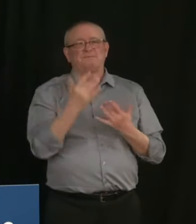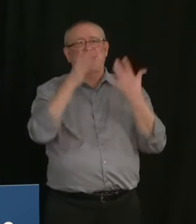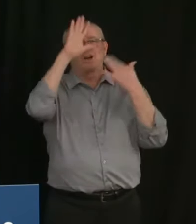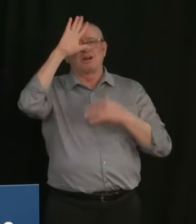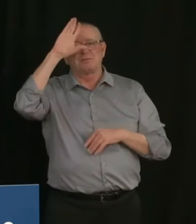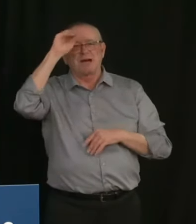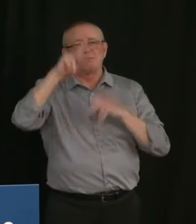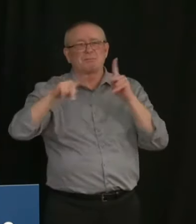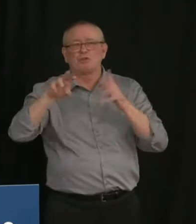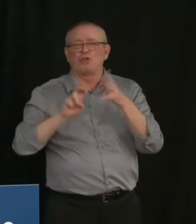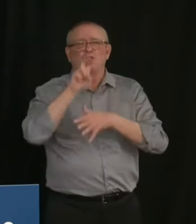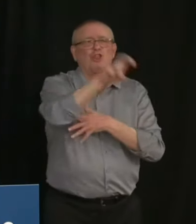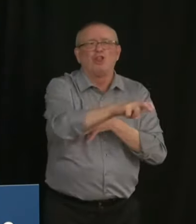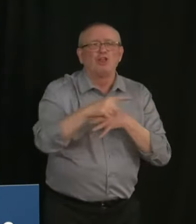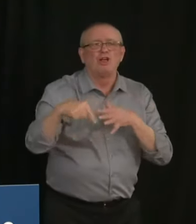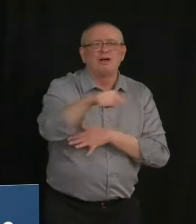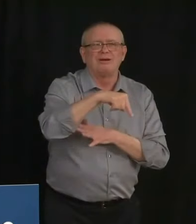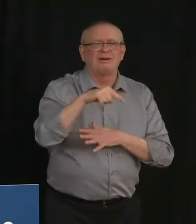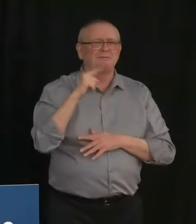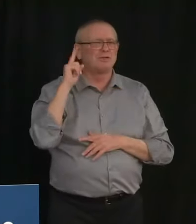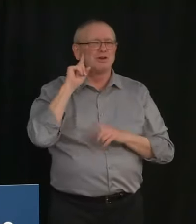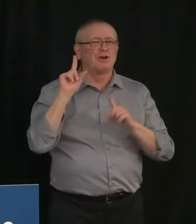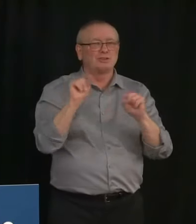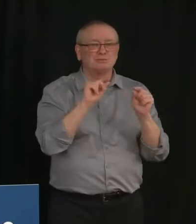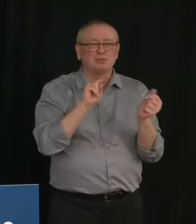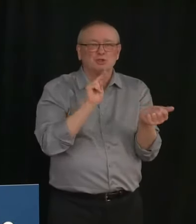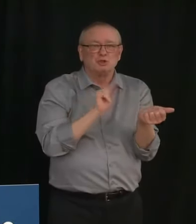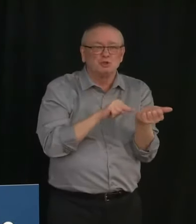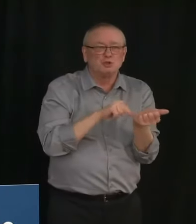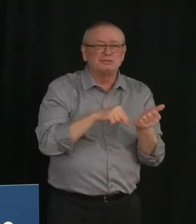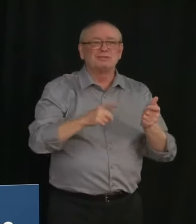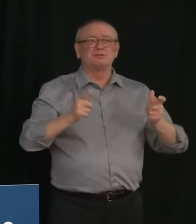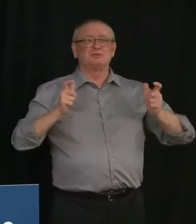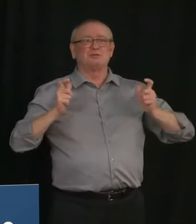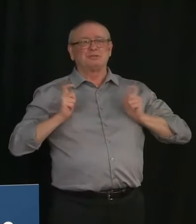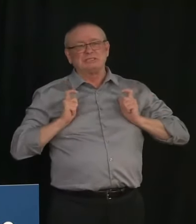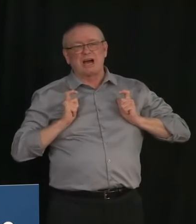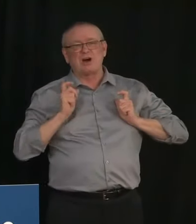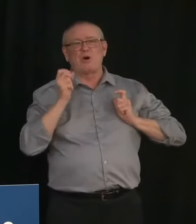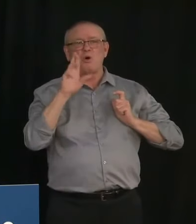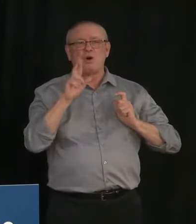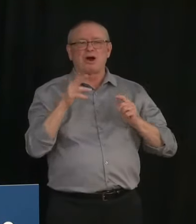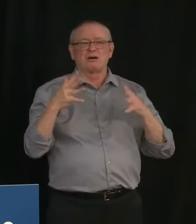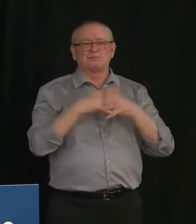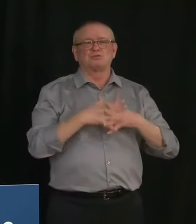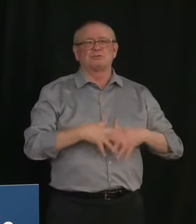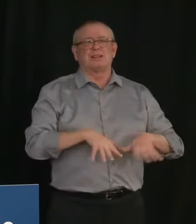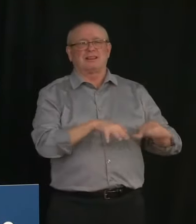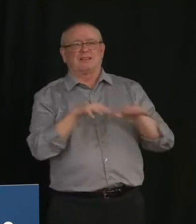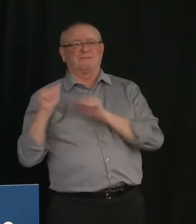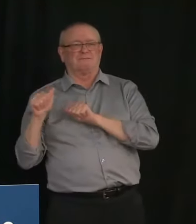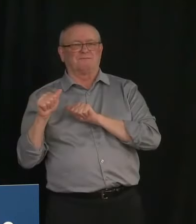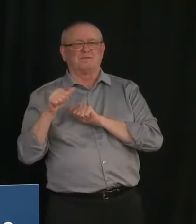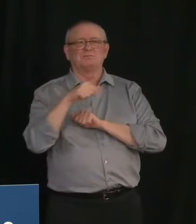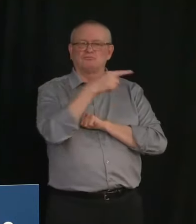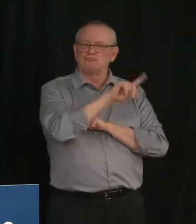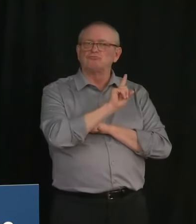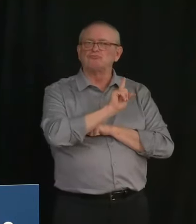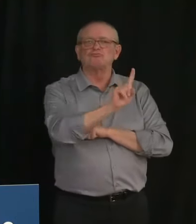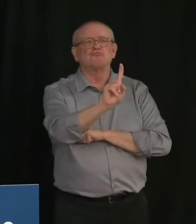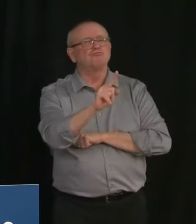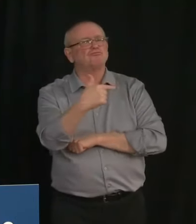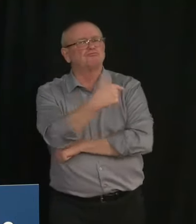are retired or on maternity leave or like who expect to be gone for 6 months or longer, hospital